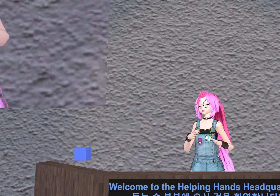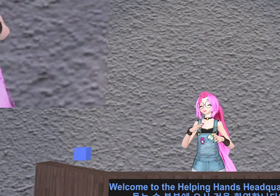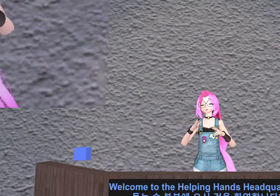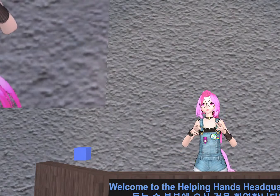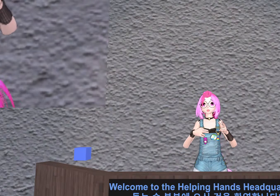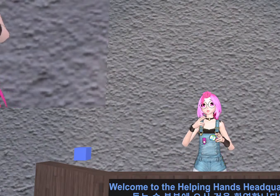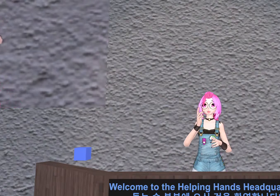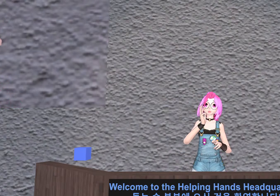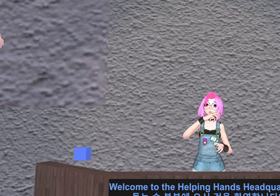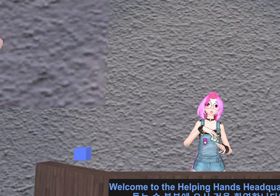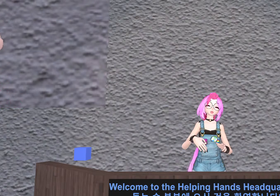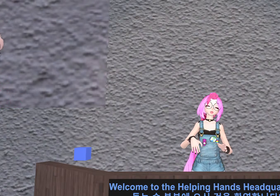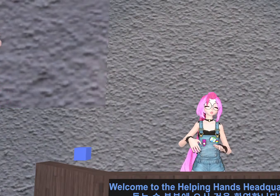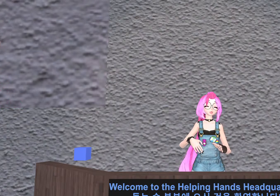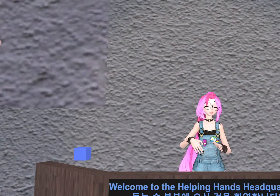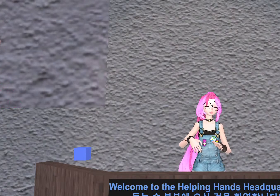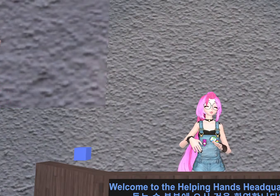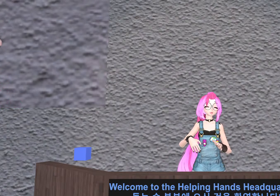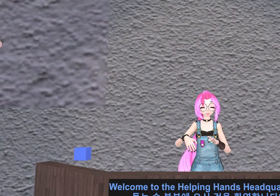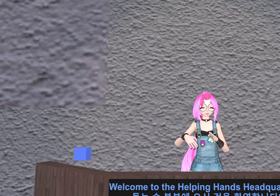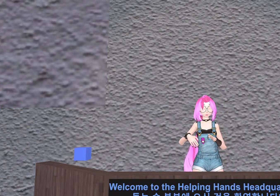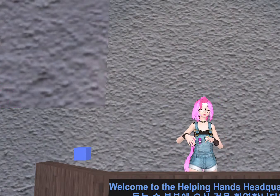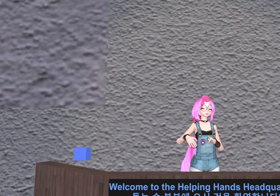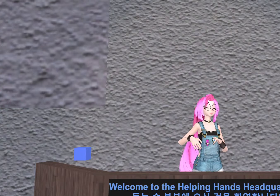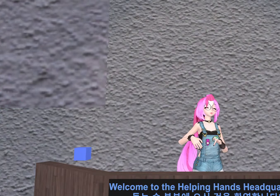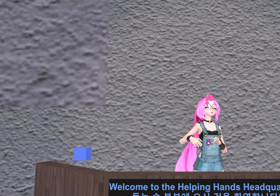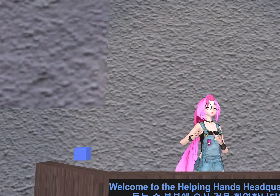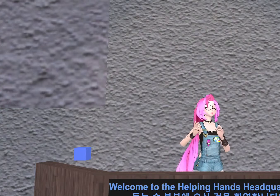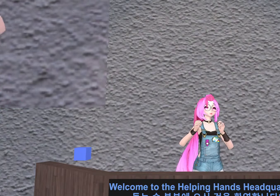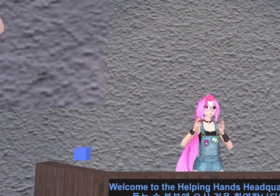continue. People are weird.